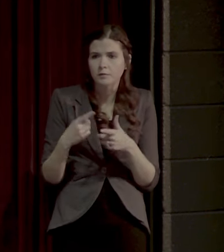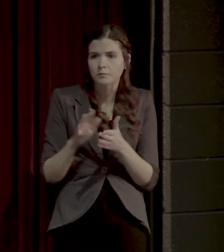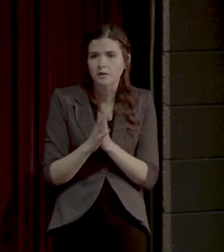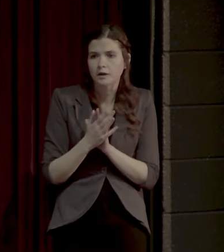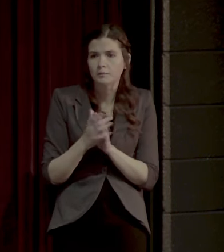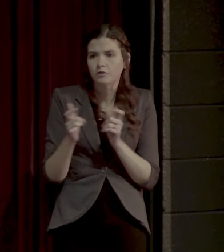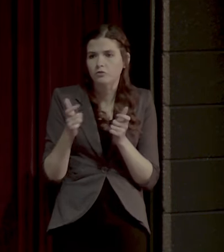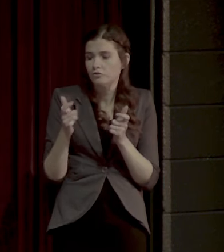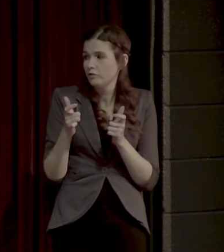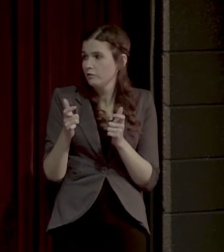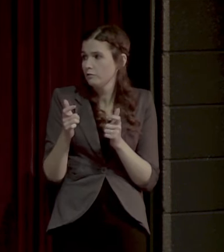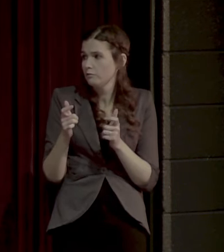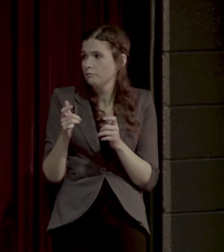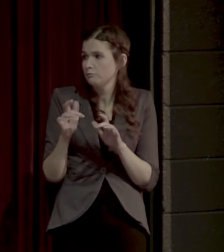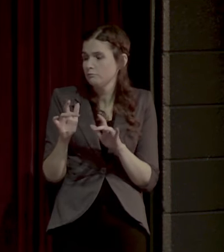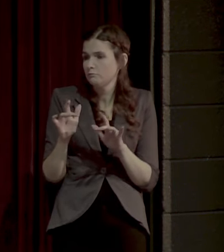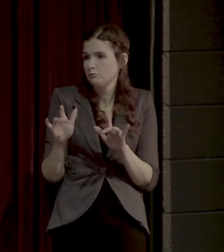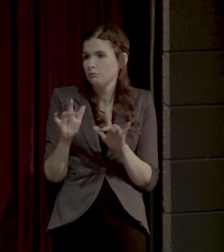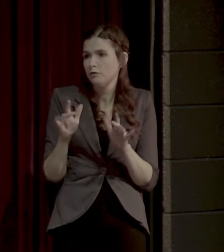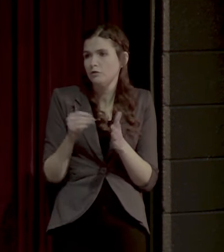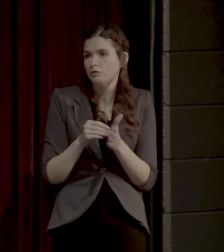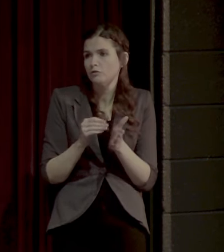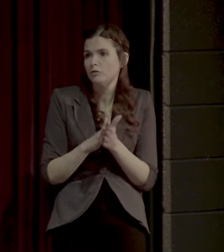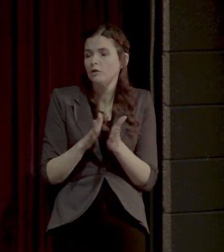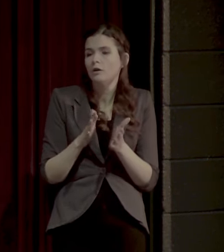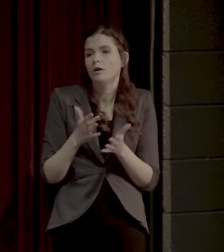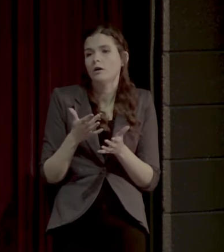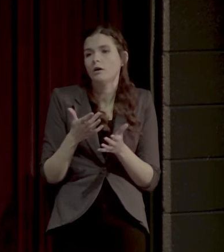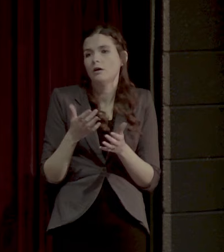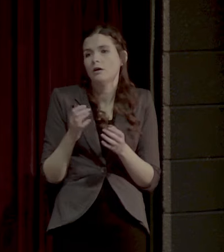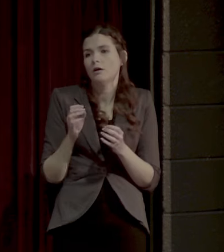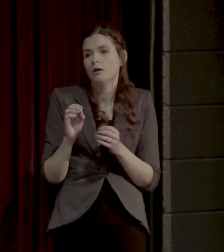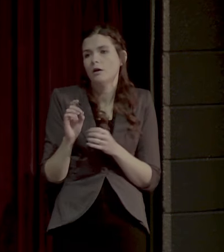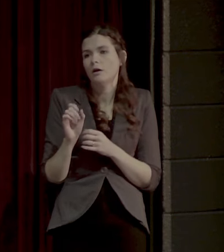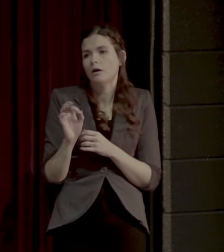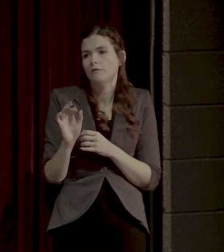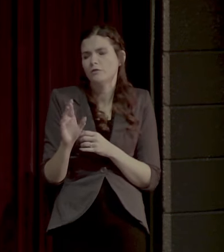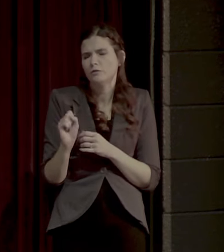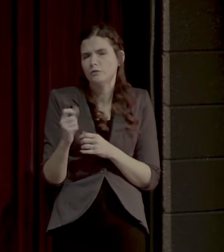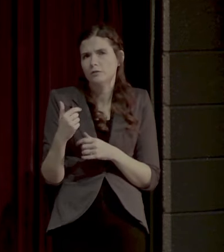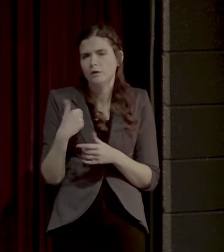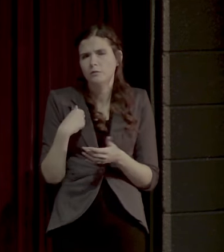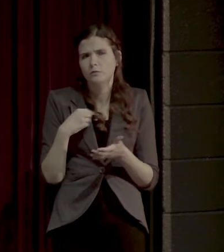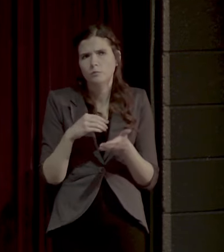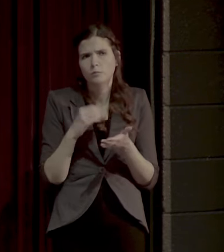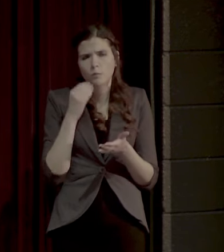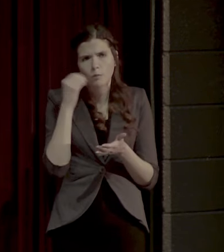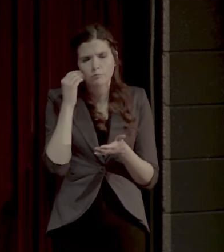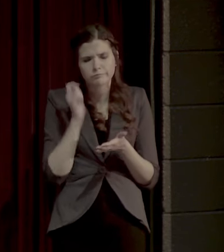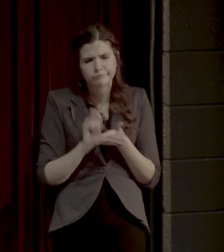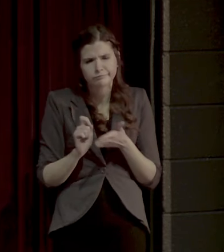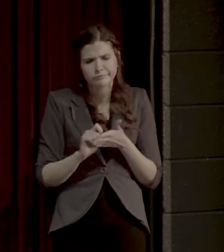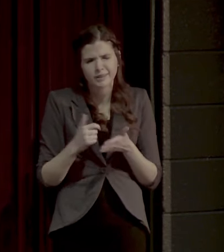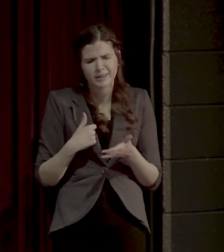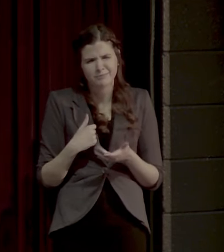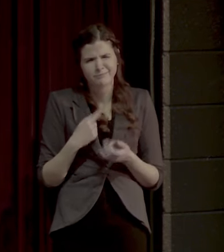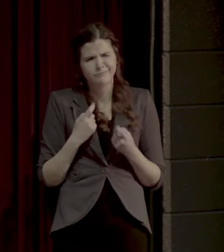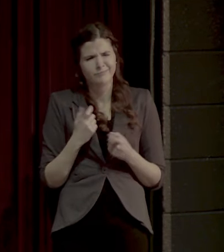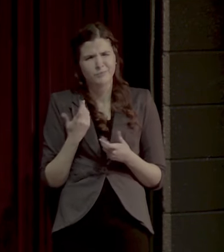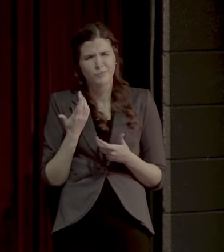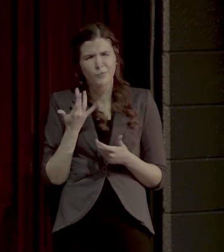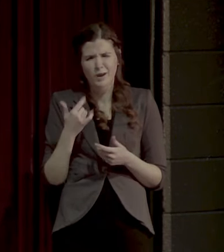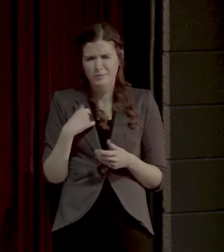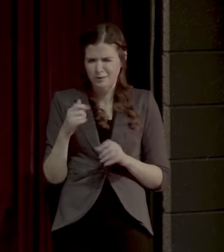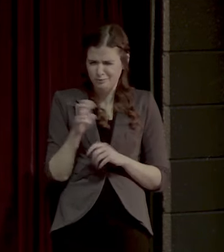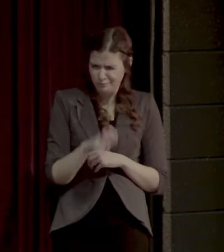And as I was at home preparing my remarks, I started thinking and I started asking myself, why am I traveling halfway